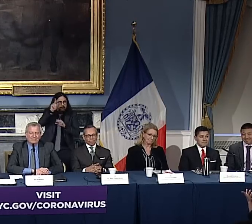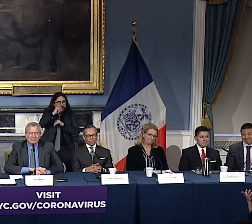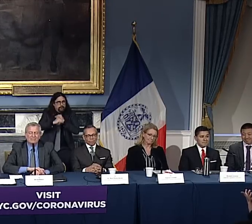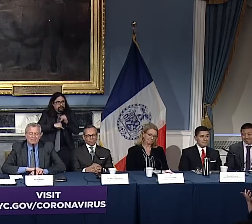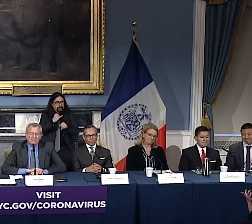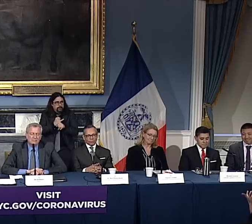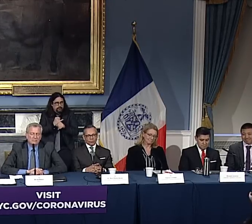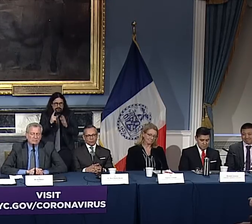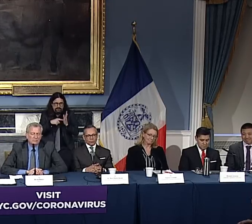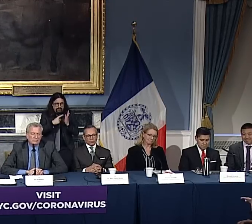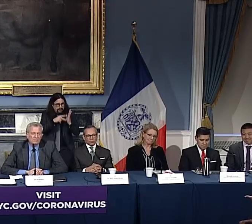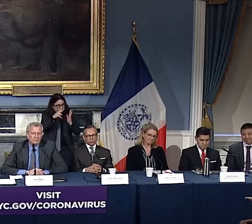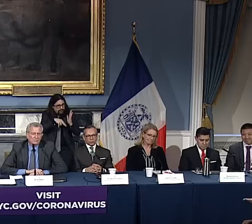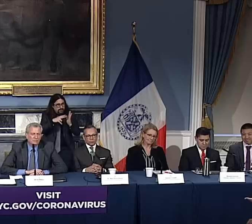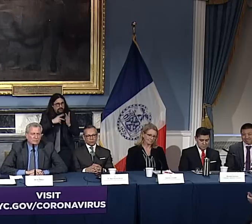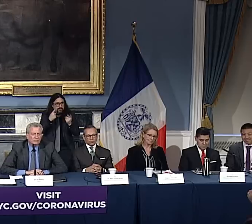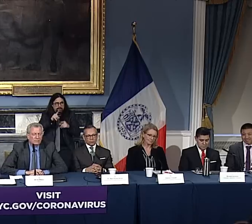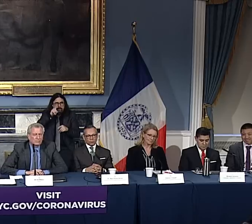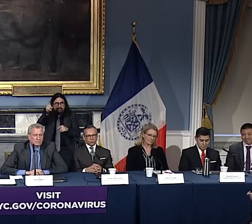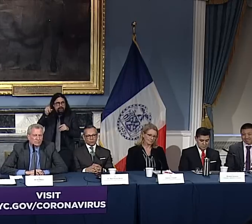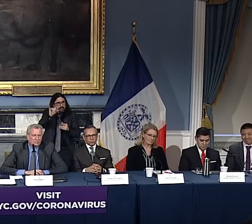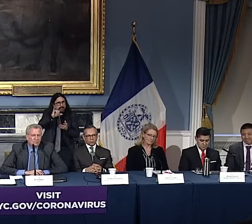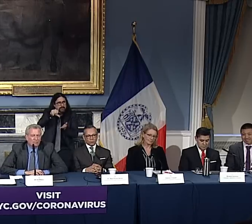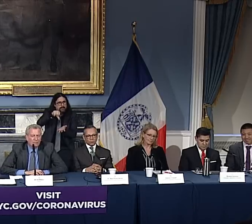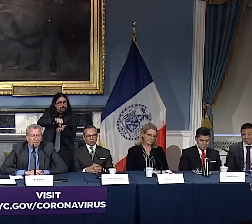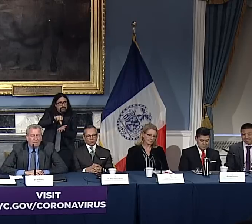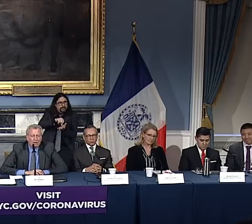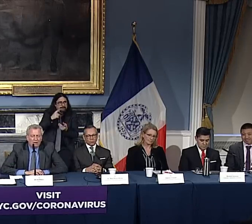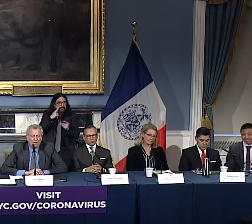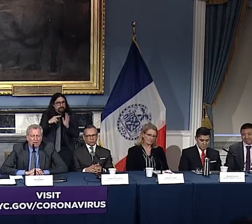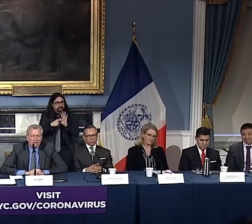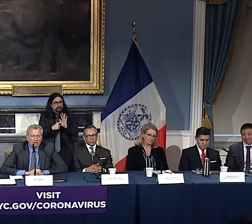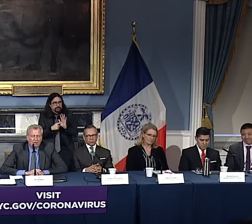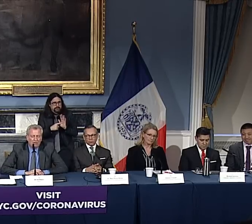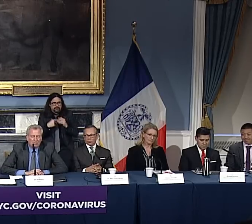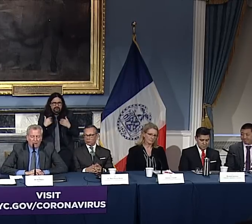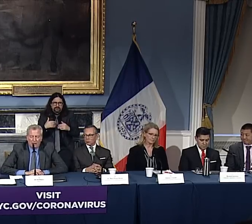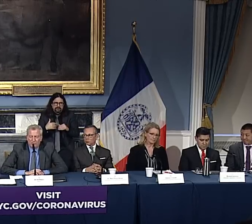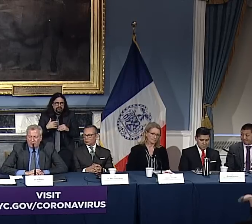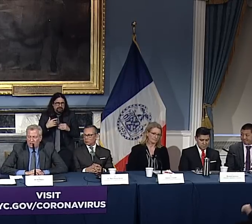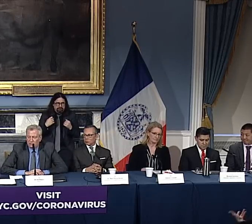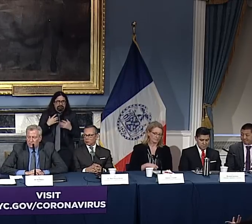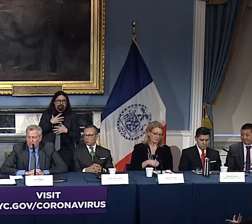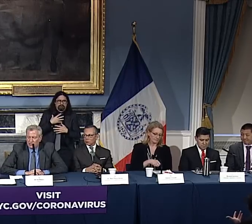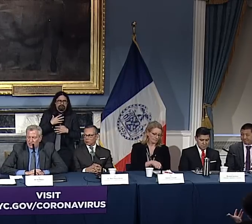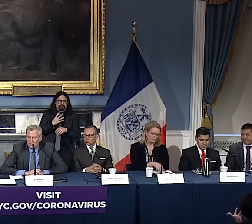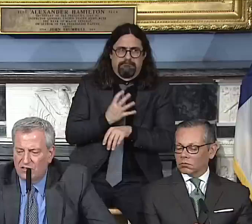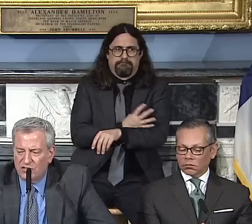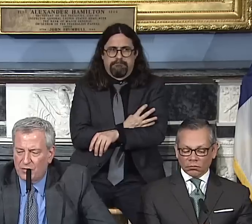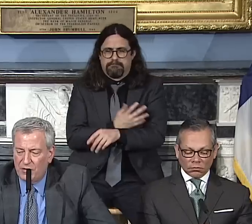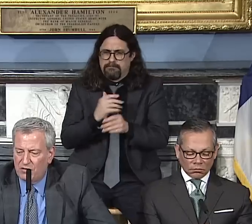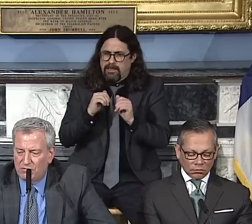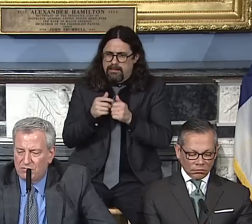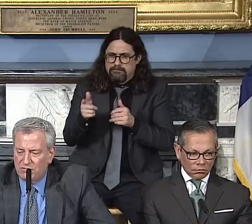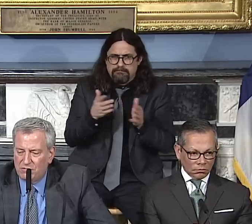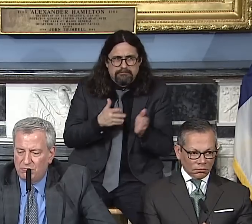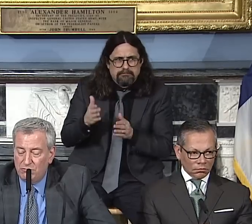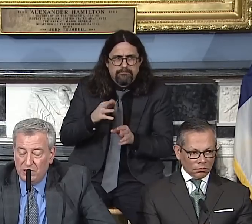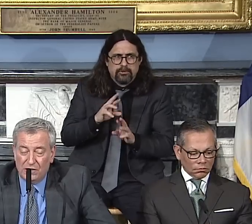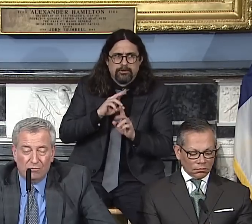guys deal with that? Do you plan more? You know, how do you react to those sort of horrible developments? I'll start and my colleagues can jump. I mean,